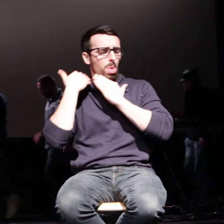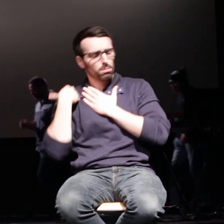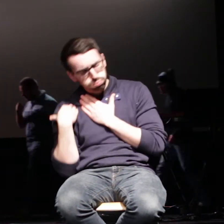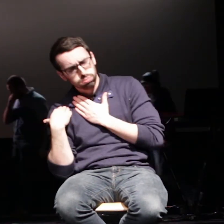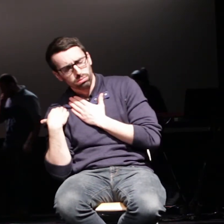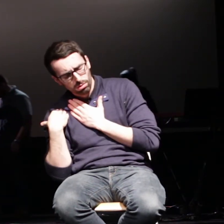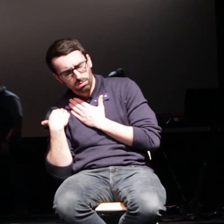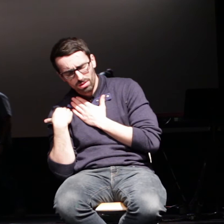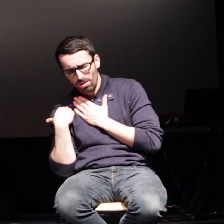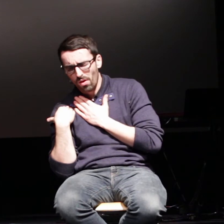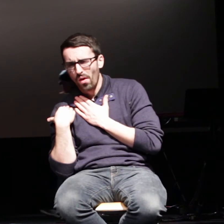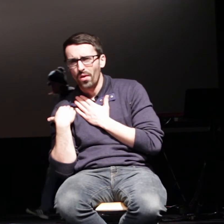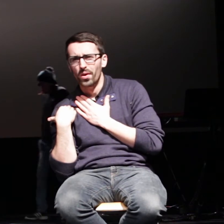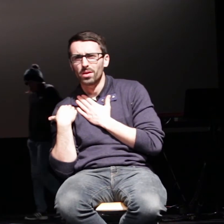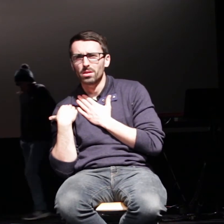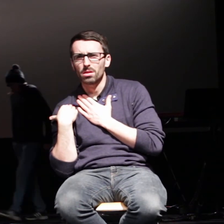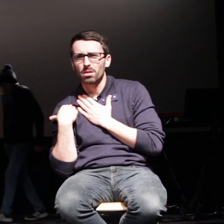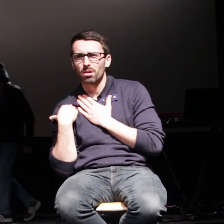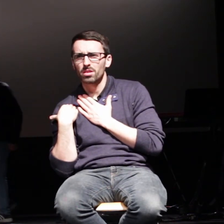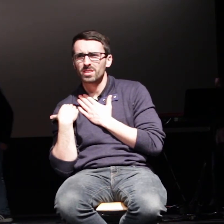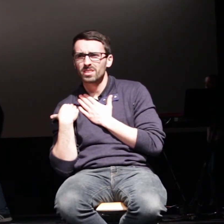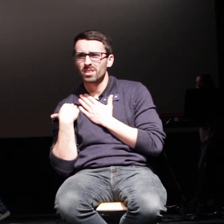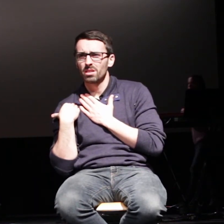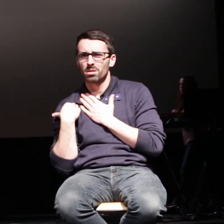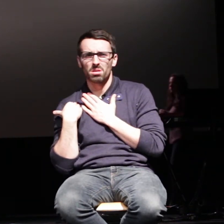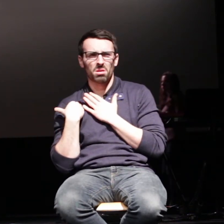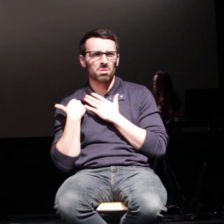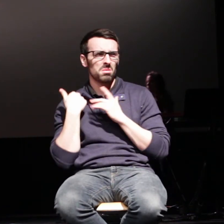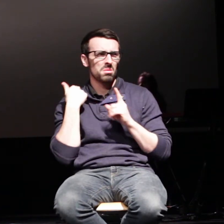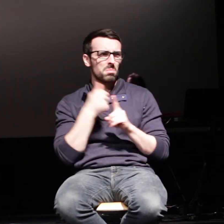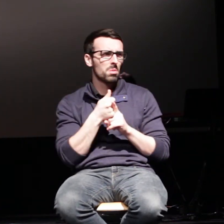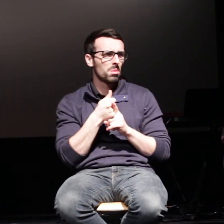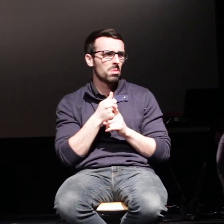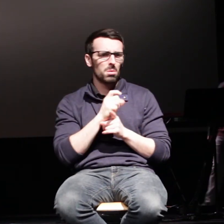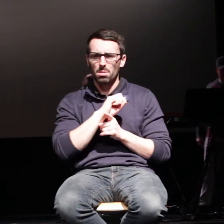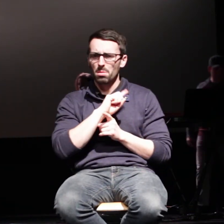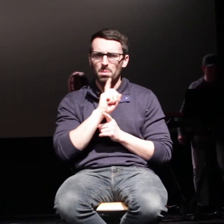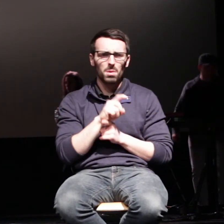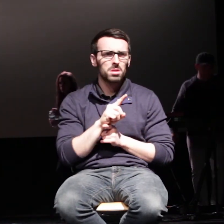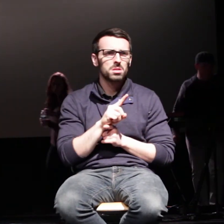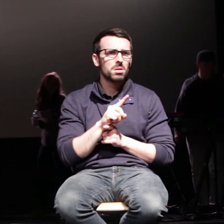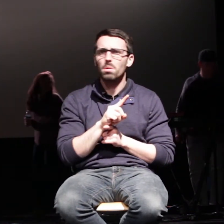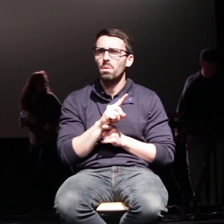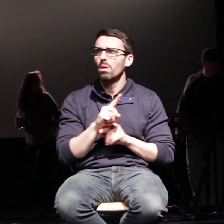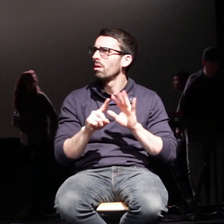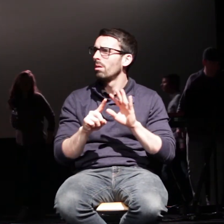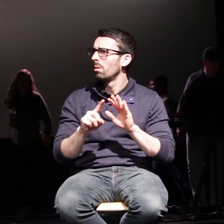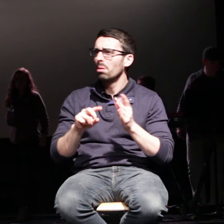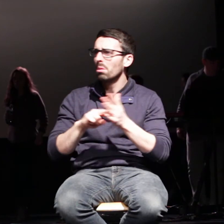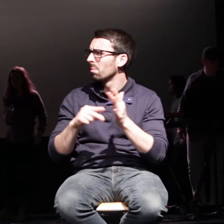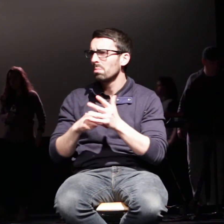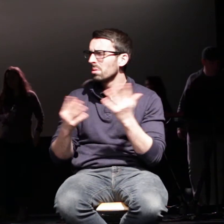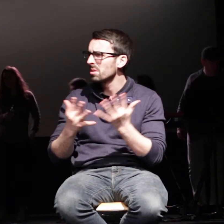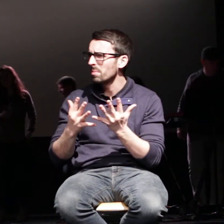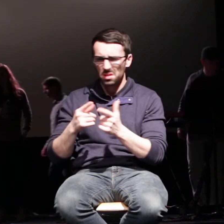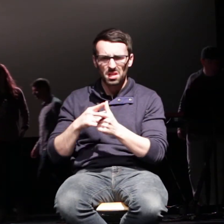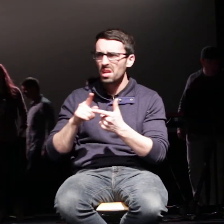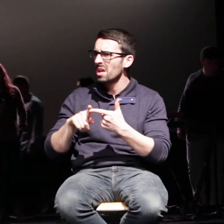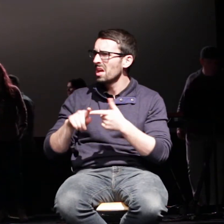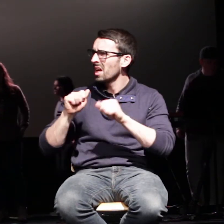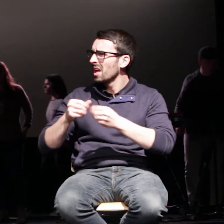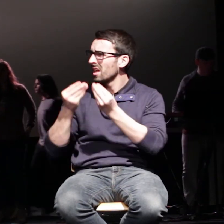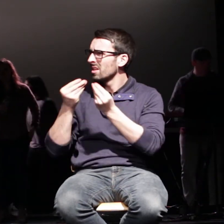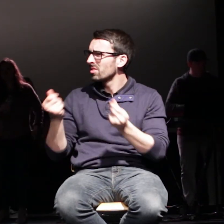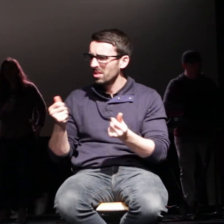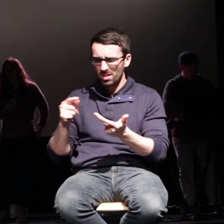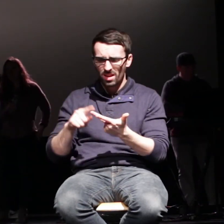weight. And instantly I had all these questions. What does this mean? Can this be treated? Am I going to